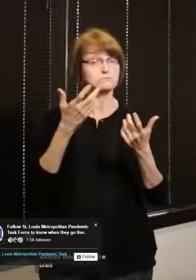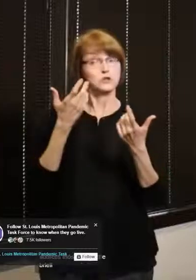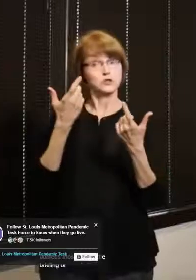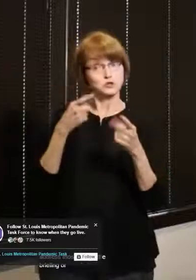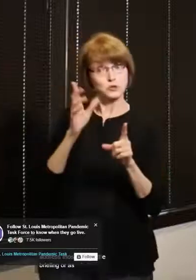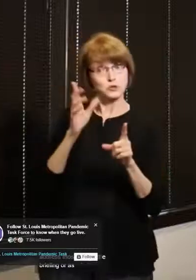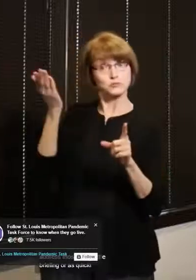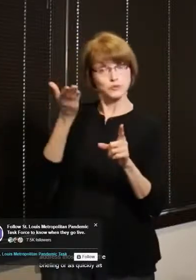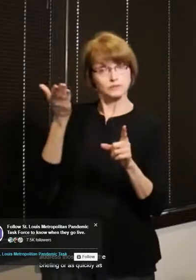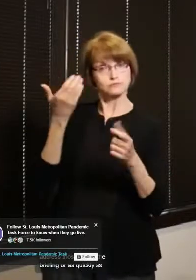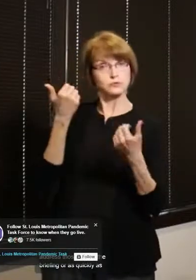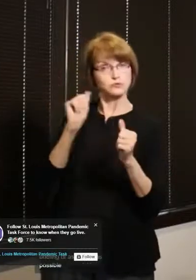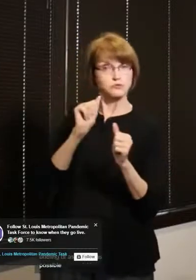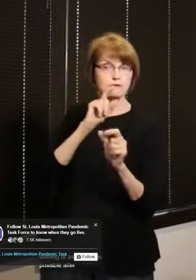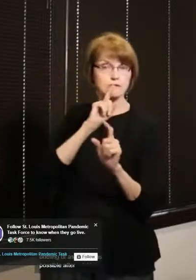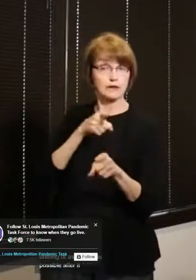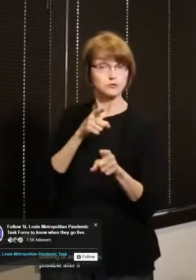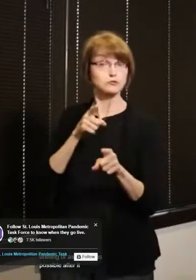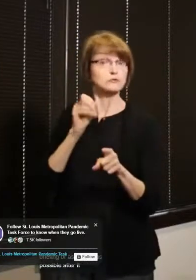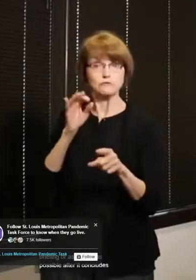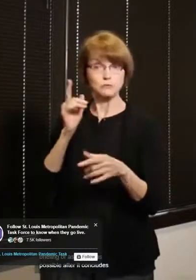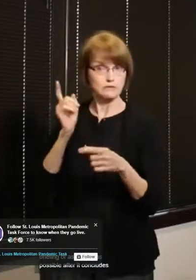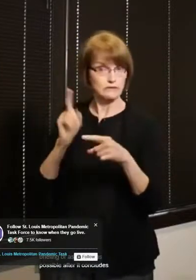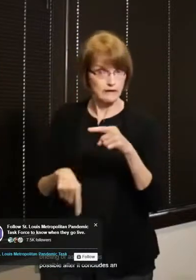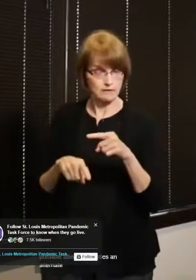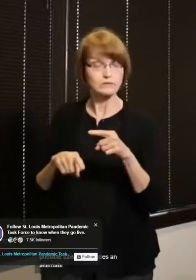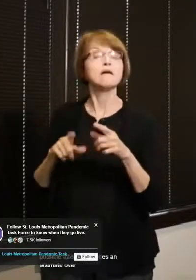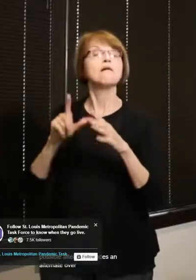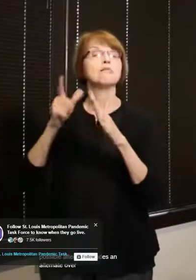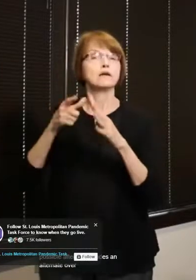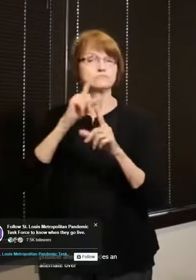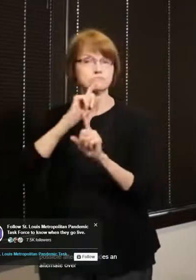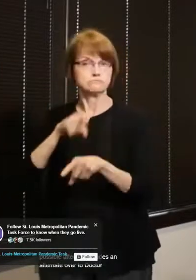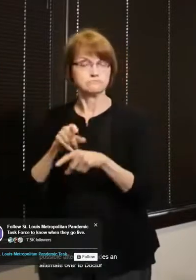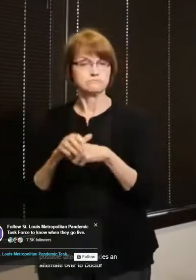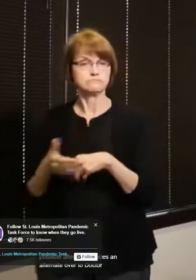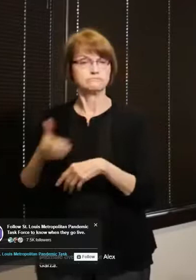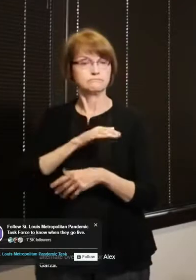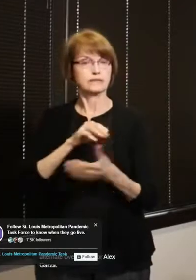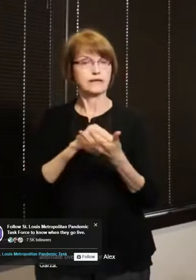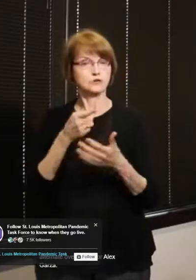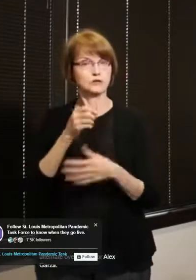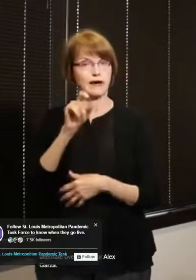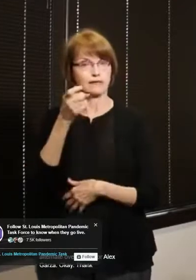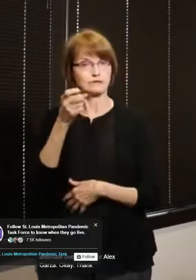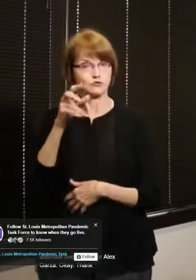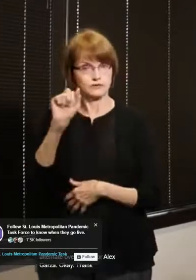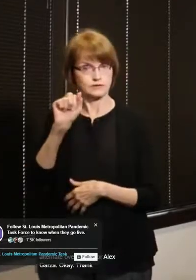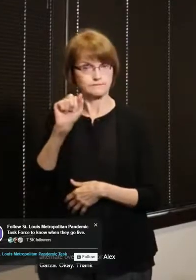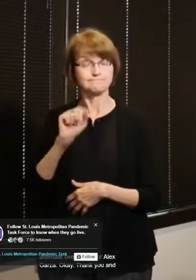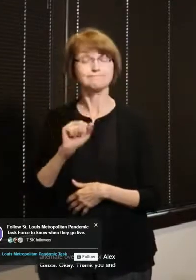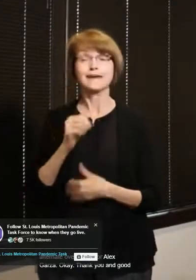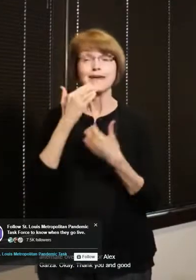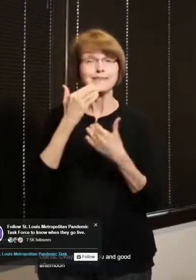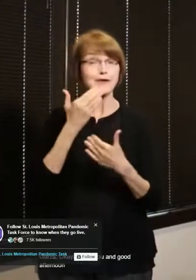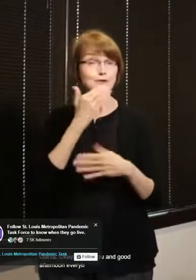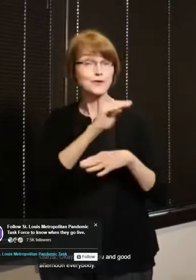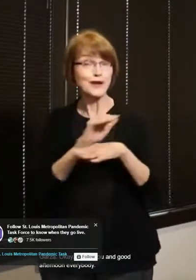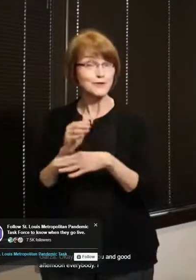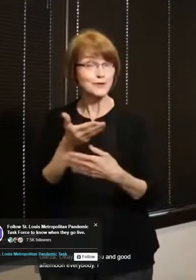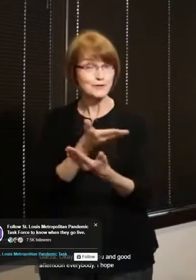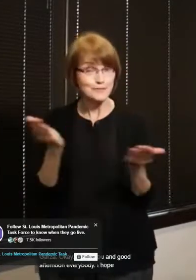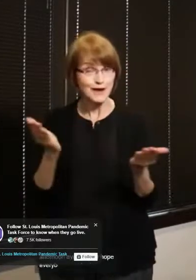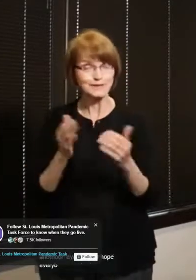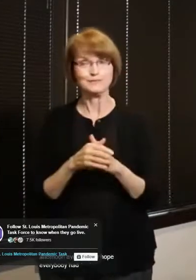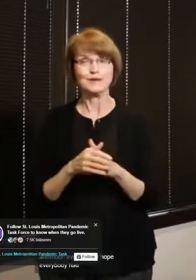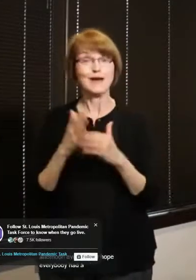or as quickly as possible after it concludes. I'll now turn it over to Dr. Alex Garza. Okay, thank you, and good afternoon, everybody. I